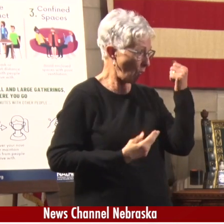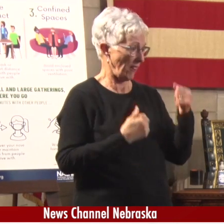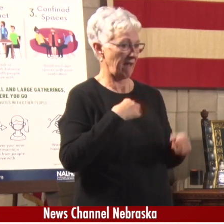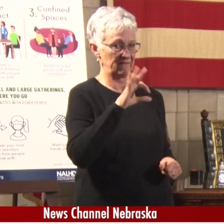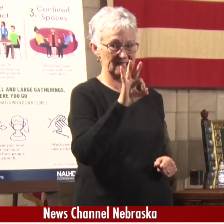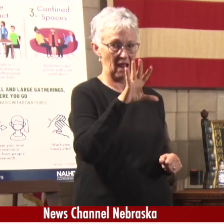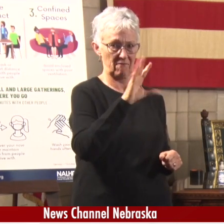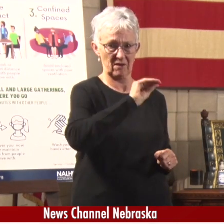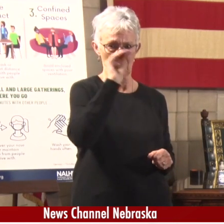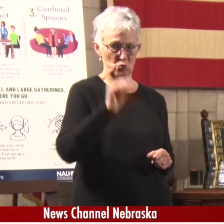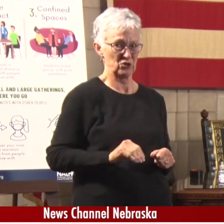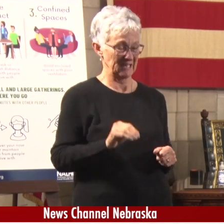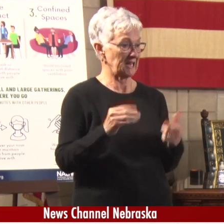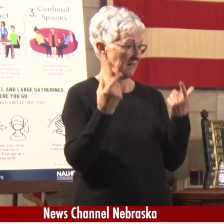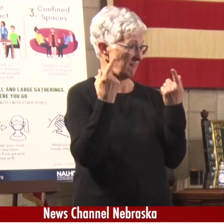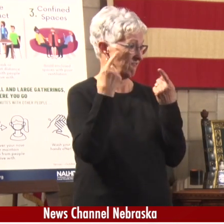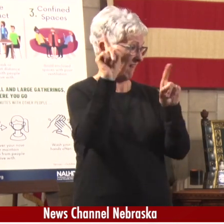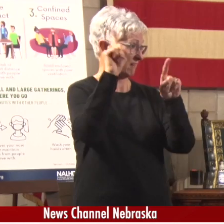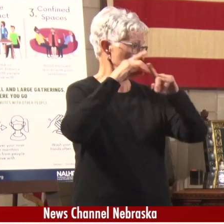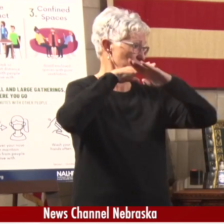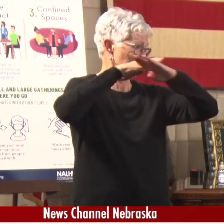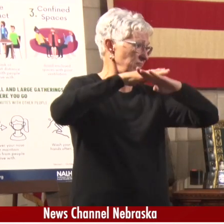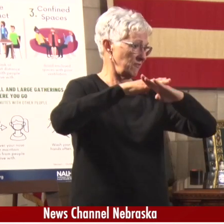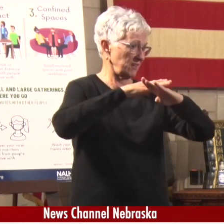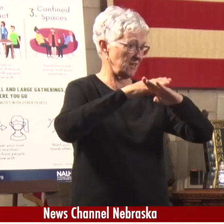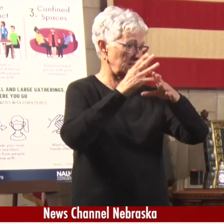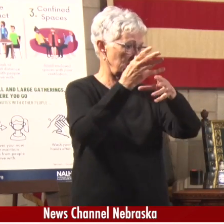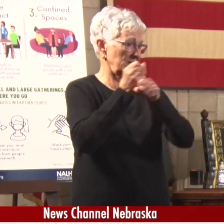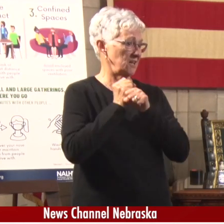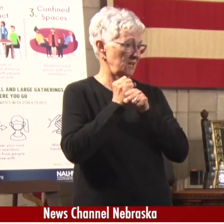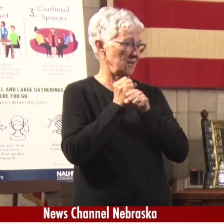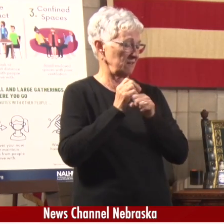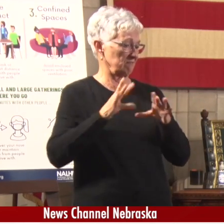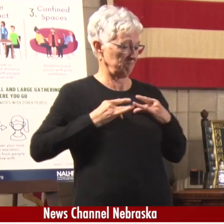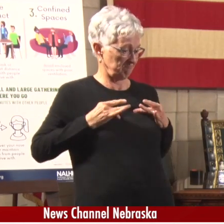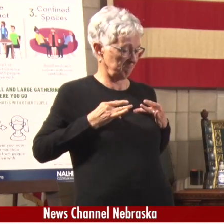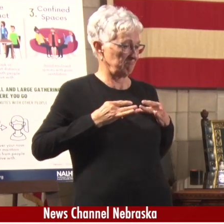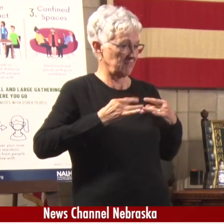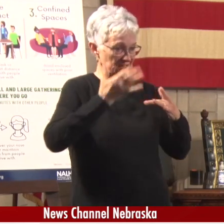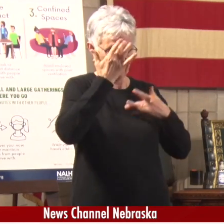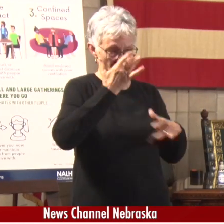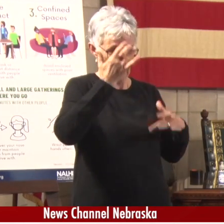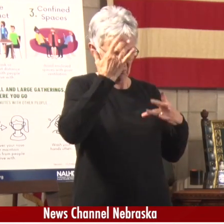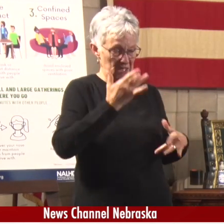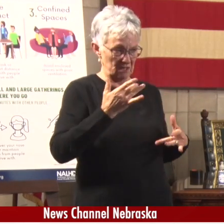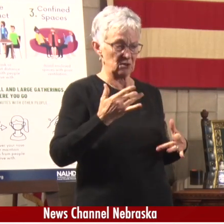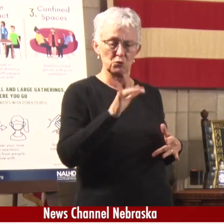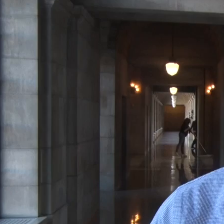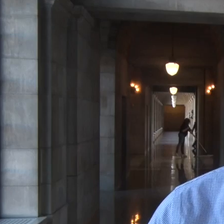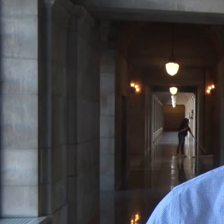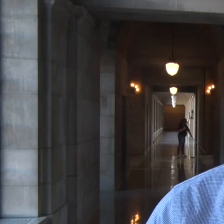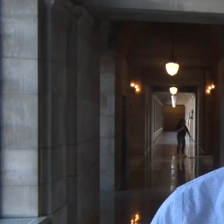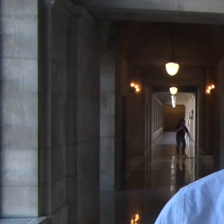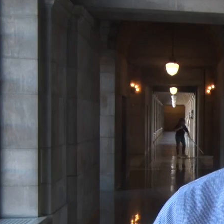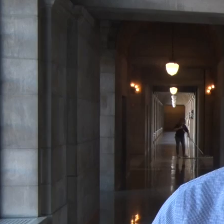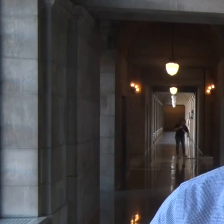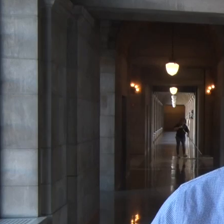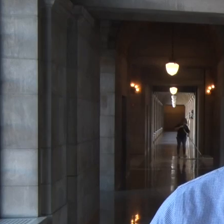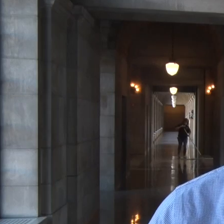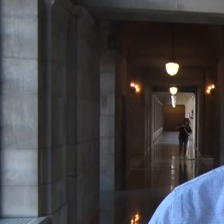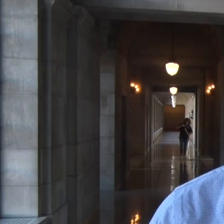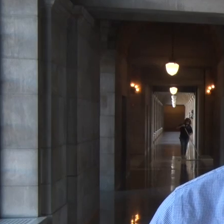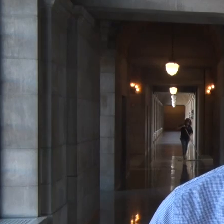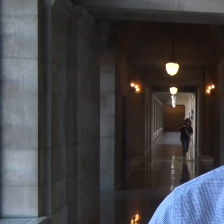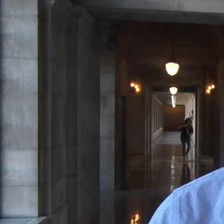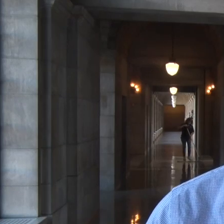dose, even before you get the second dose. So it is completely safe, as we've had folks come up here and talk about in the past. And currently,